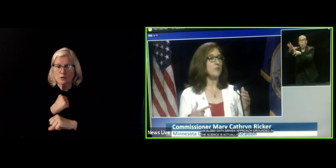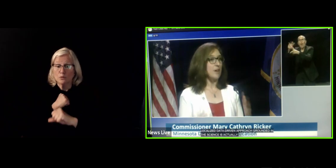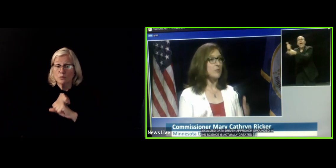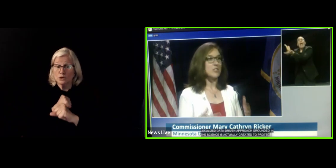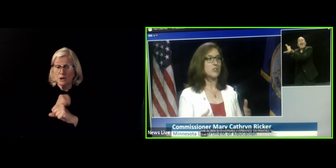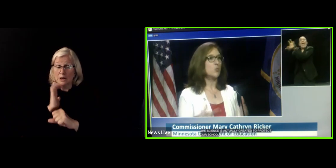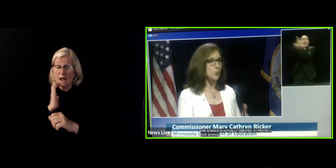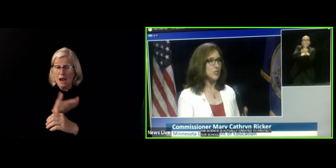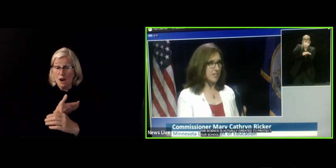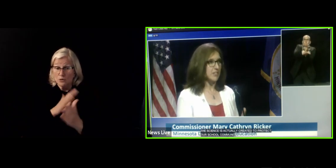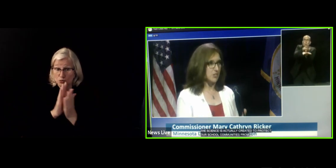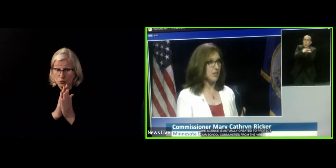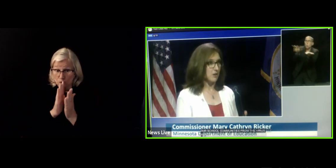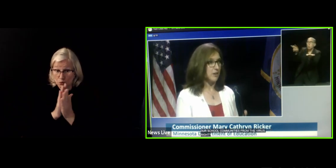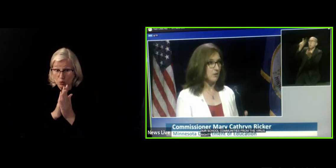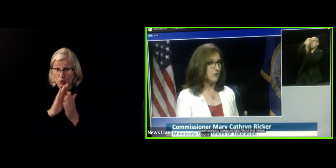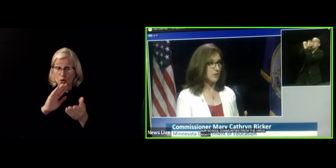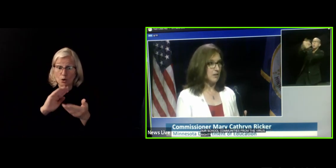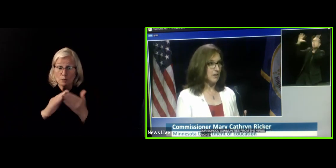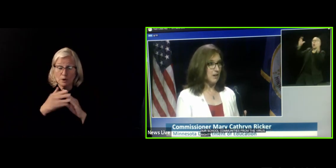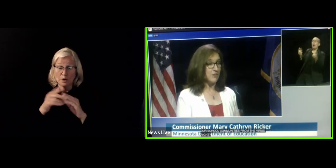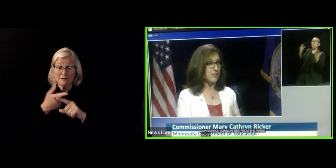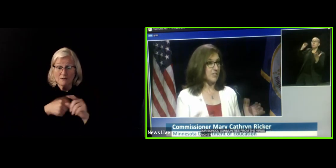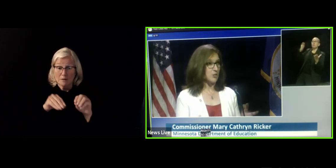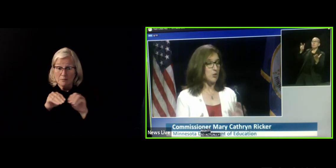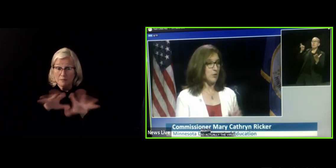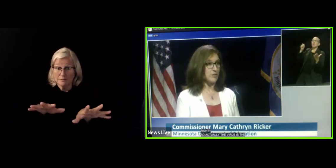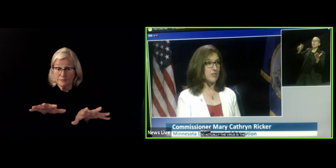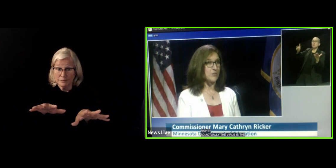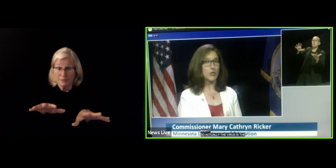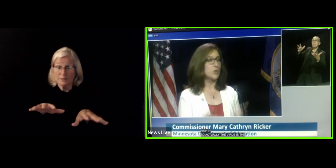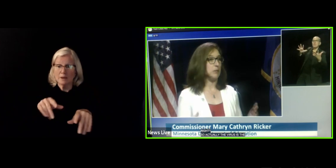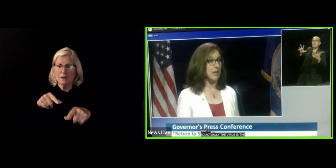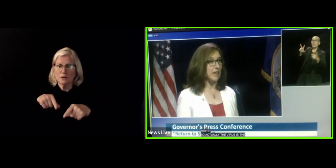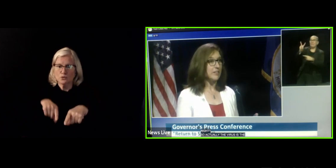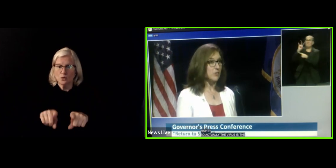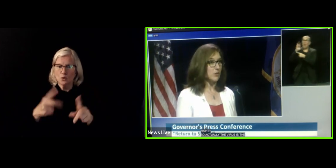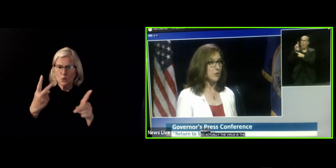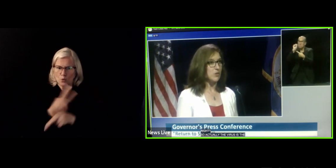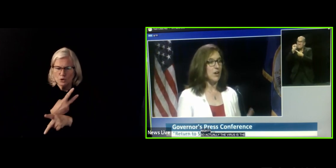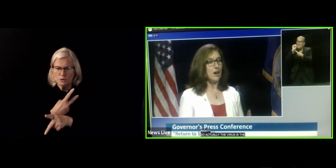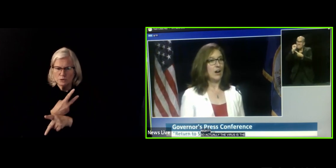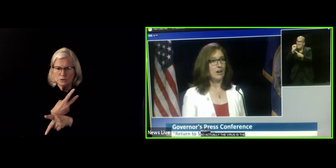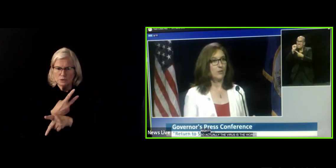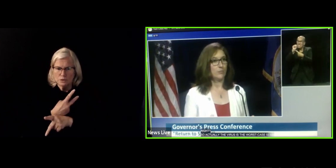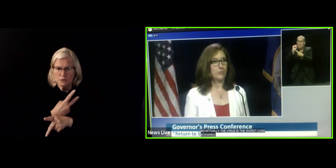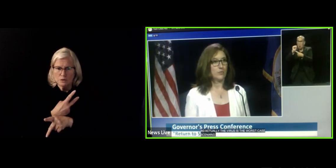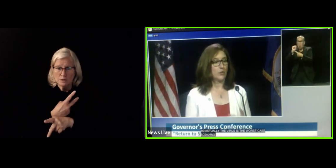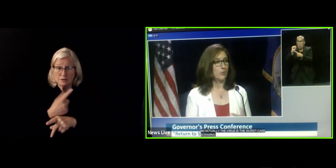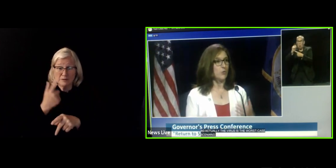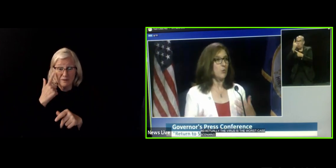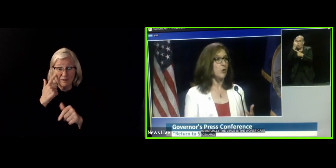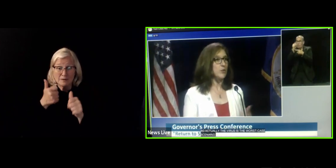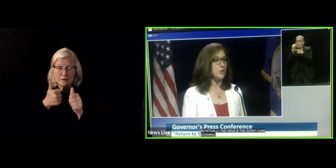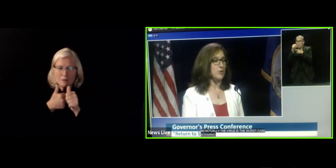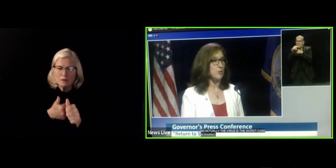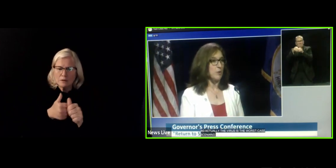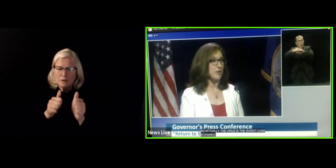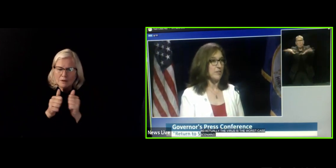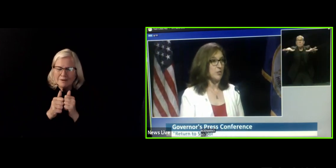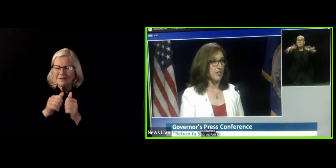the virus is the worst case scenario of this. So as far as compliance goes, the work we do